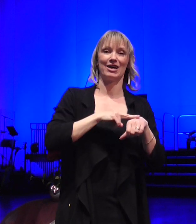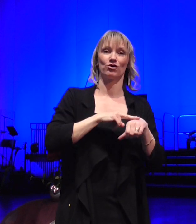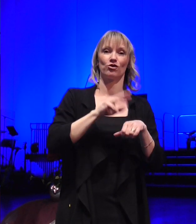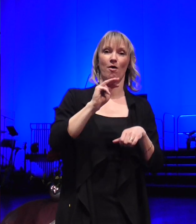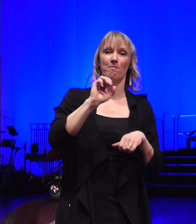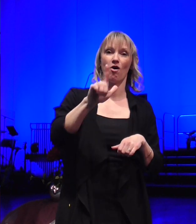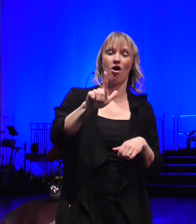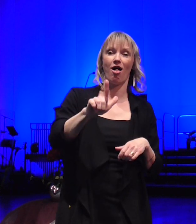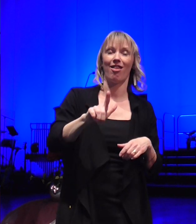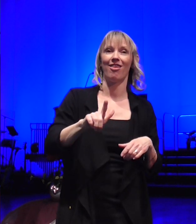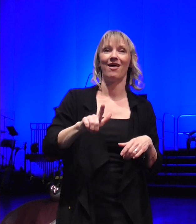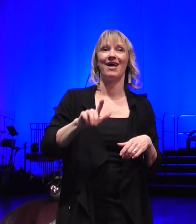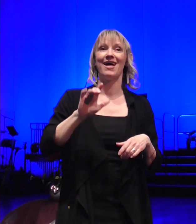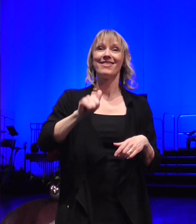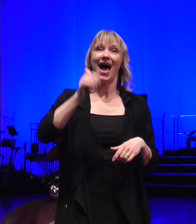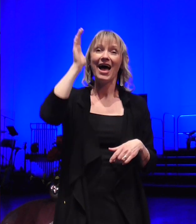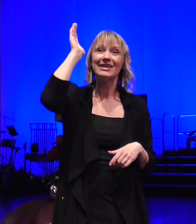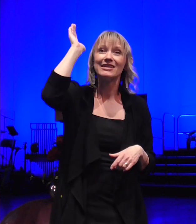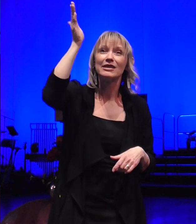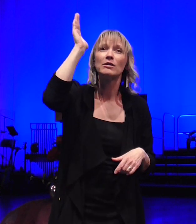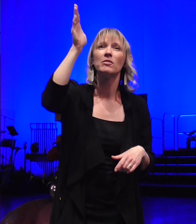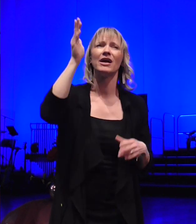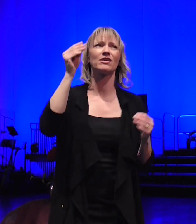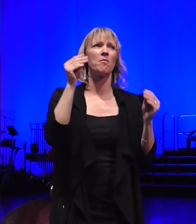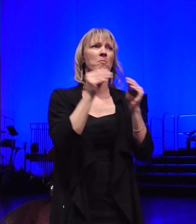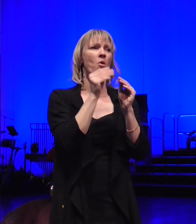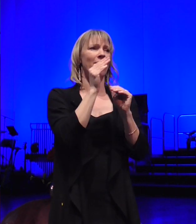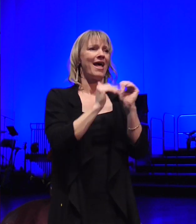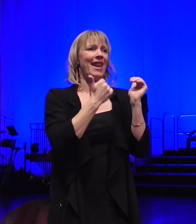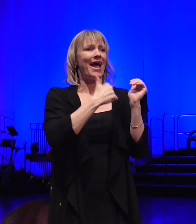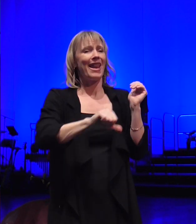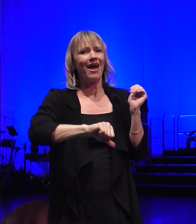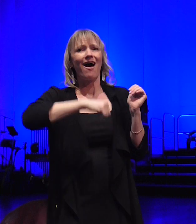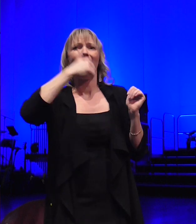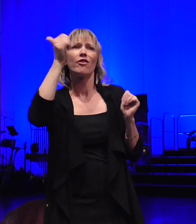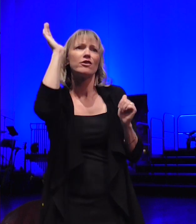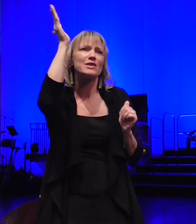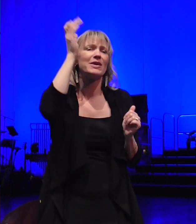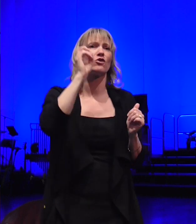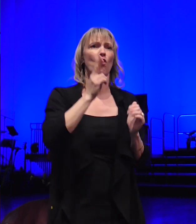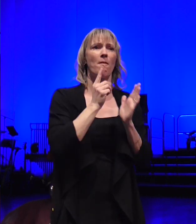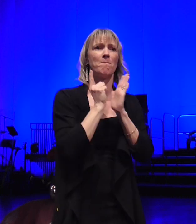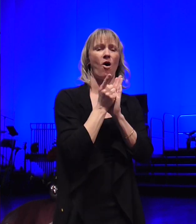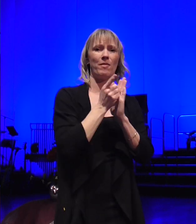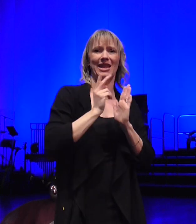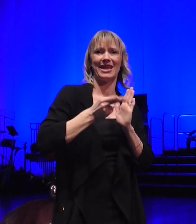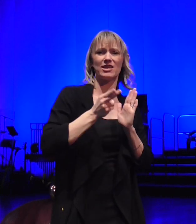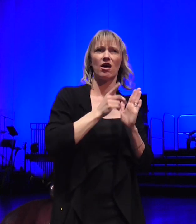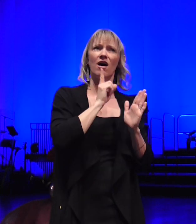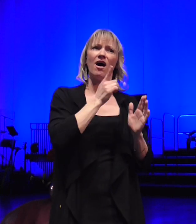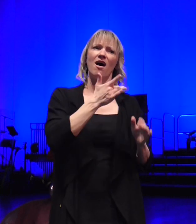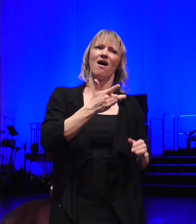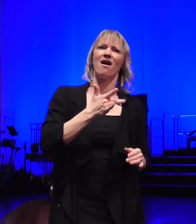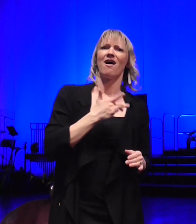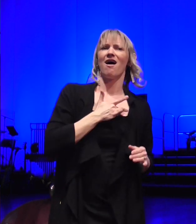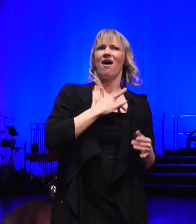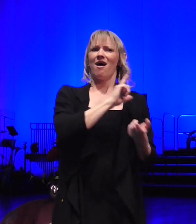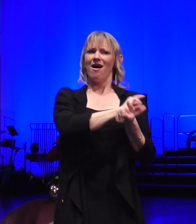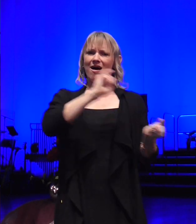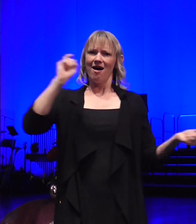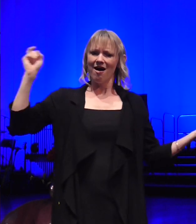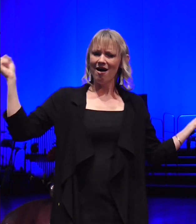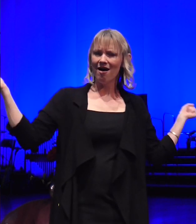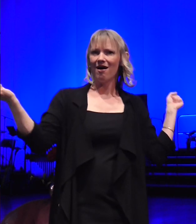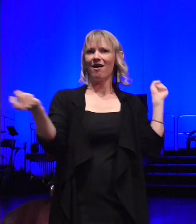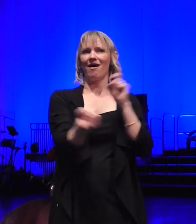A speech that perhaps more than any other speech or moment in American history touched and transformed and evolved somewhat